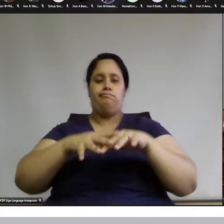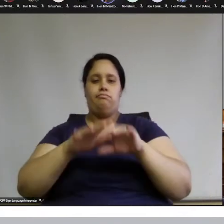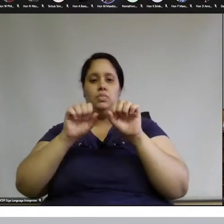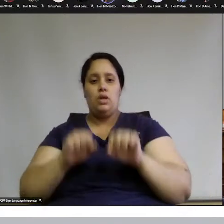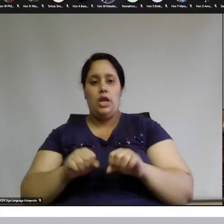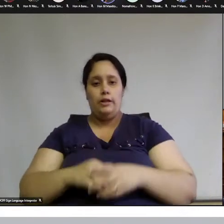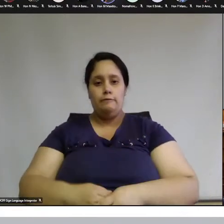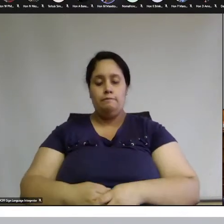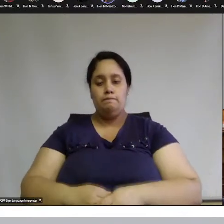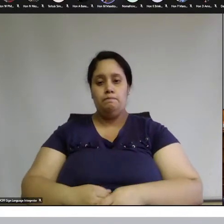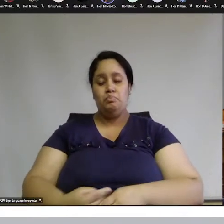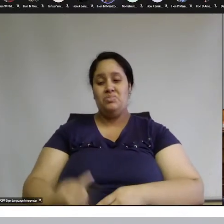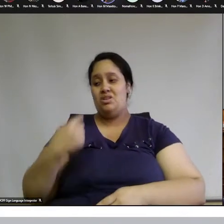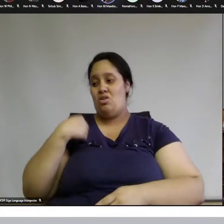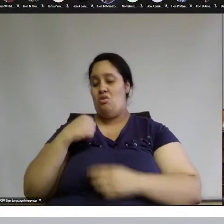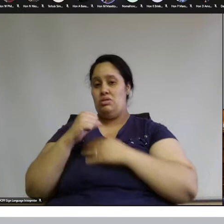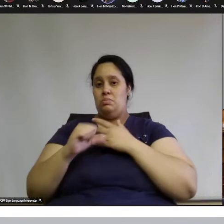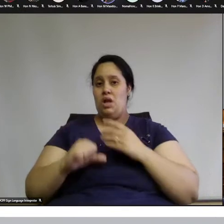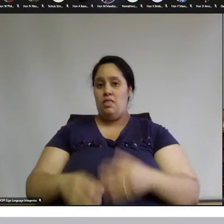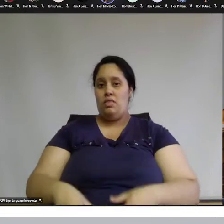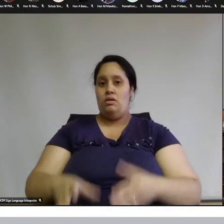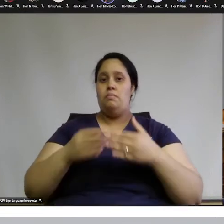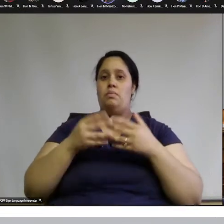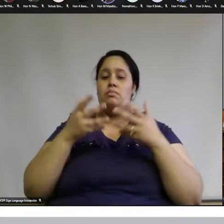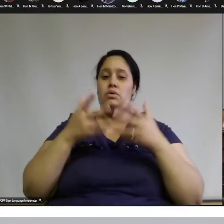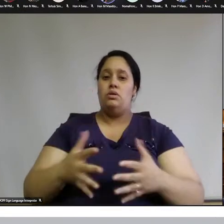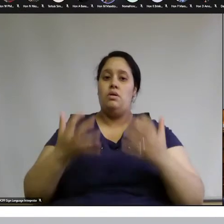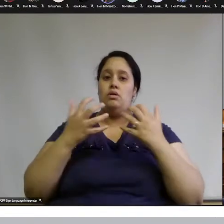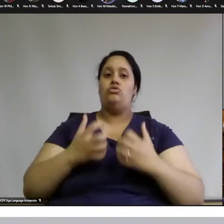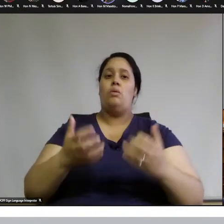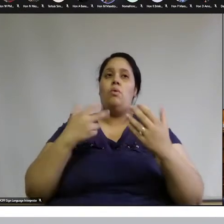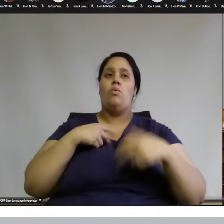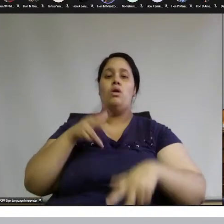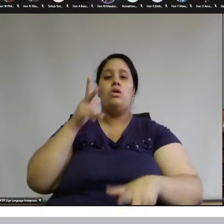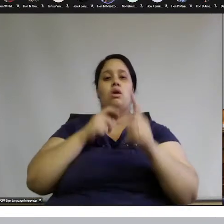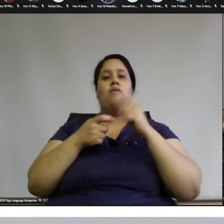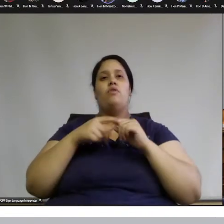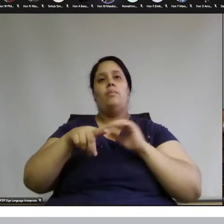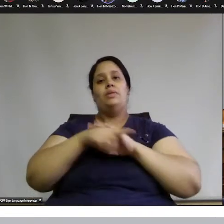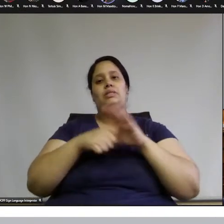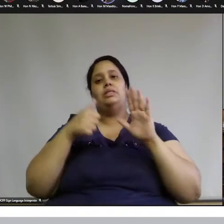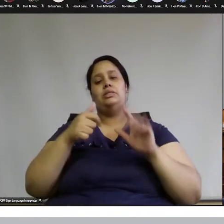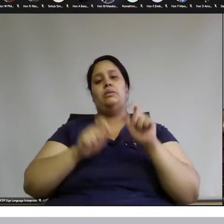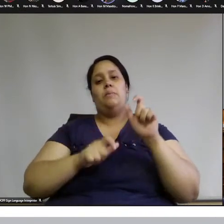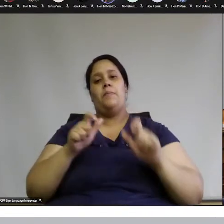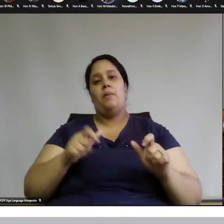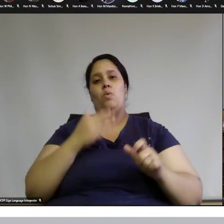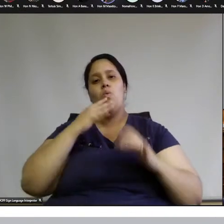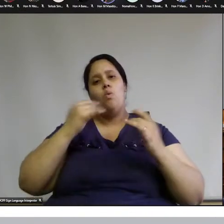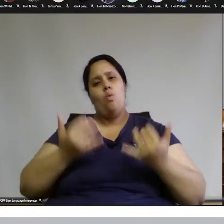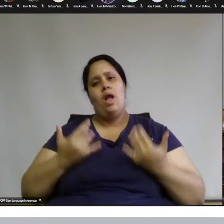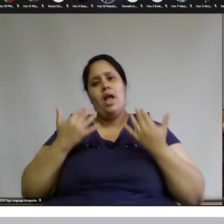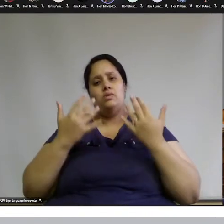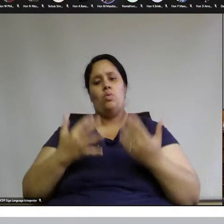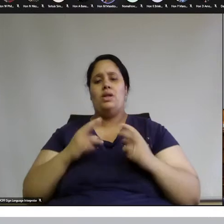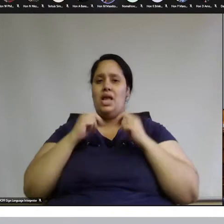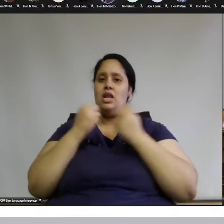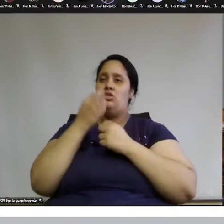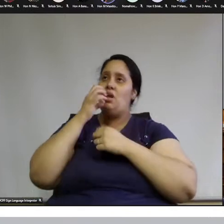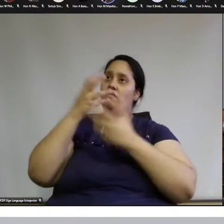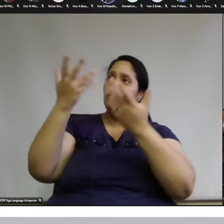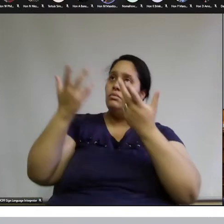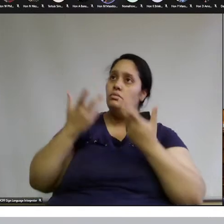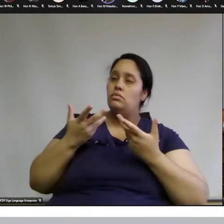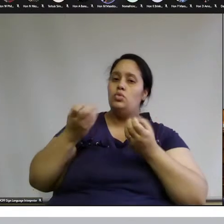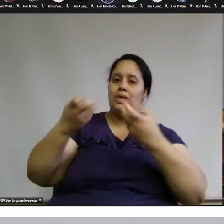Last month, in this chamber, we heard directly from District 6 residents who have been waiting for national government